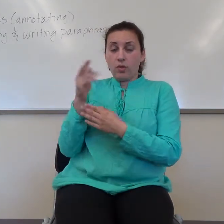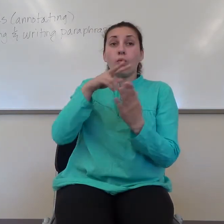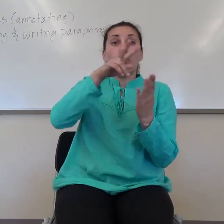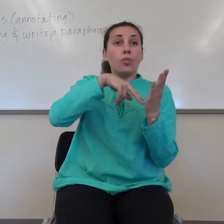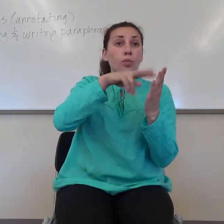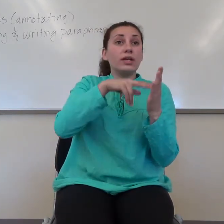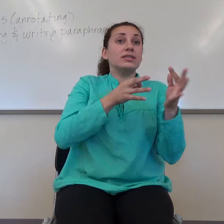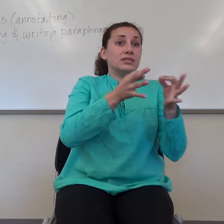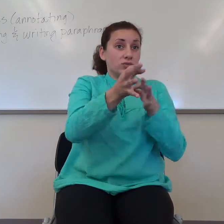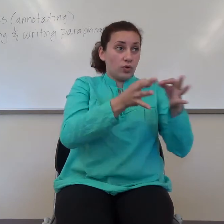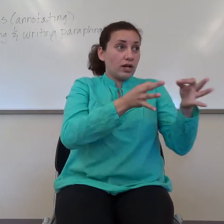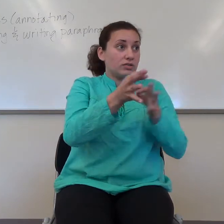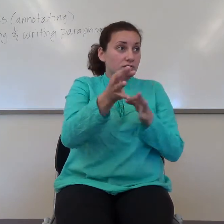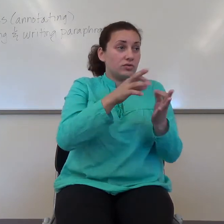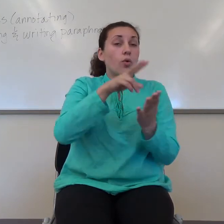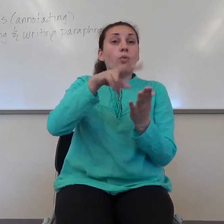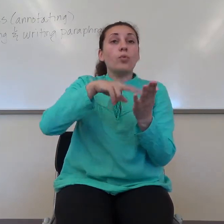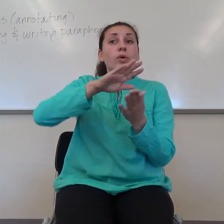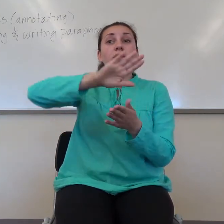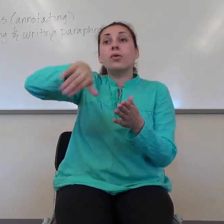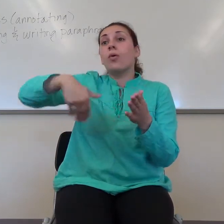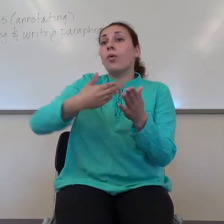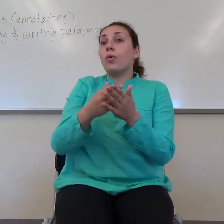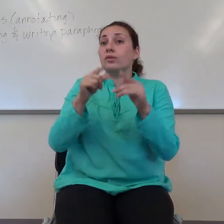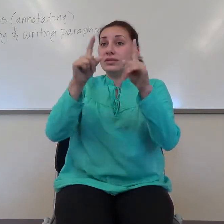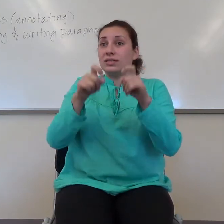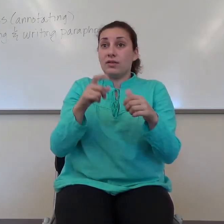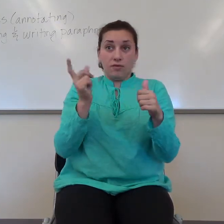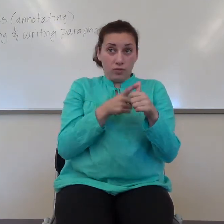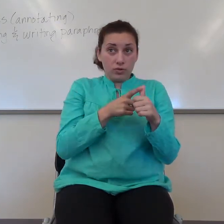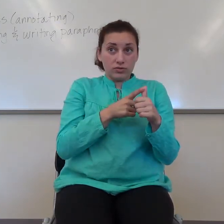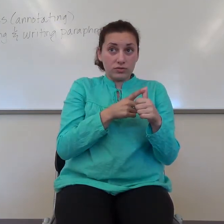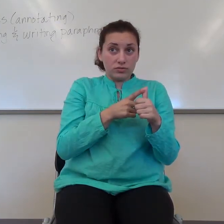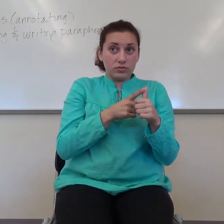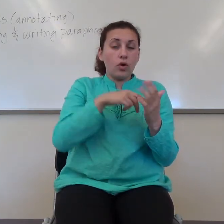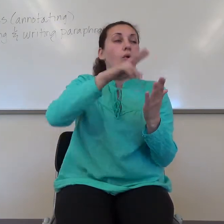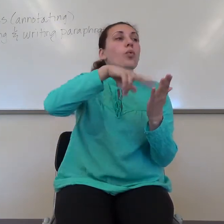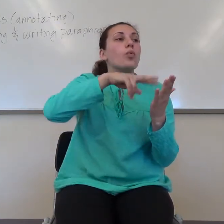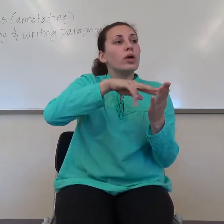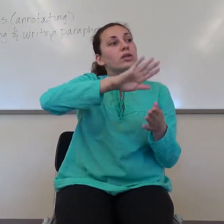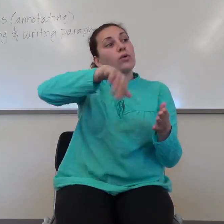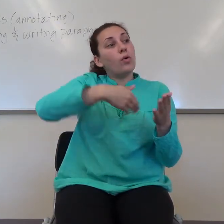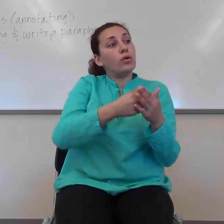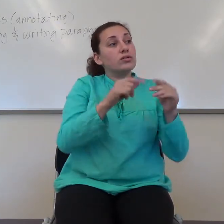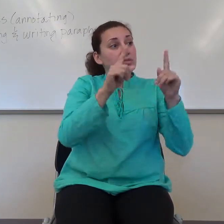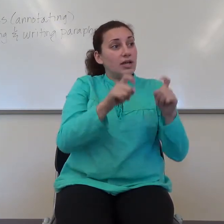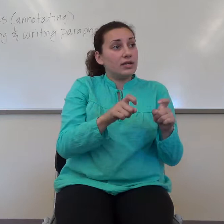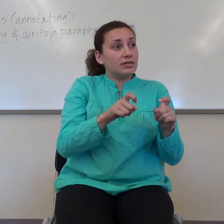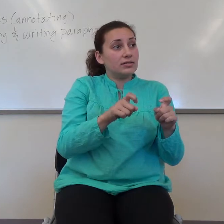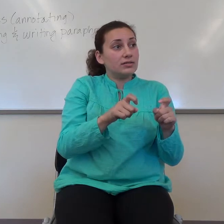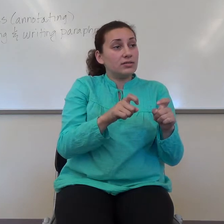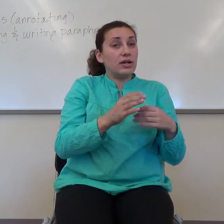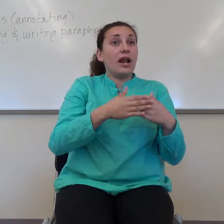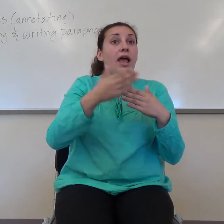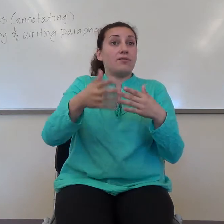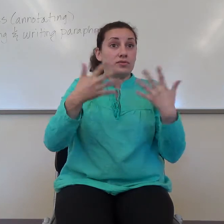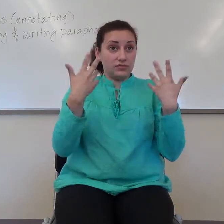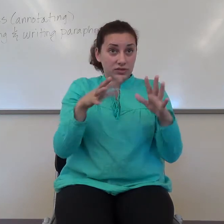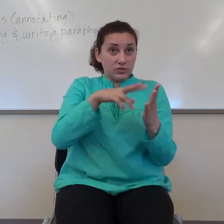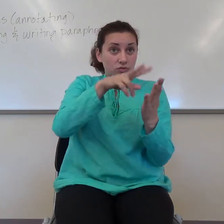through the whole test first, okay, remember that? And then read all questions and answers carefully. One